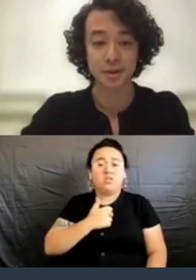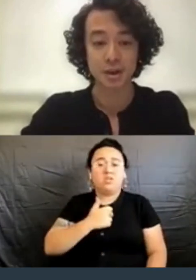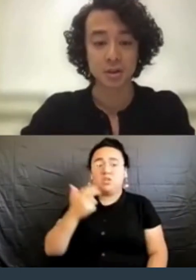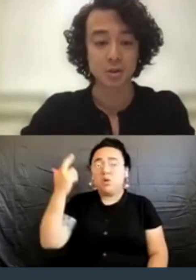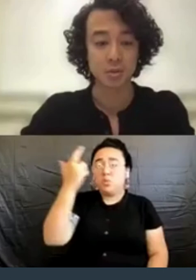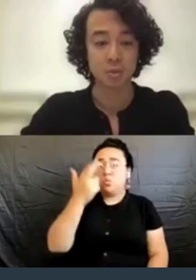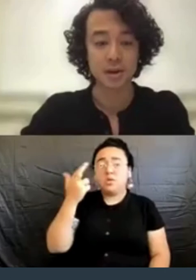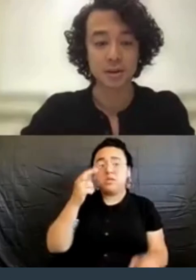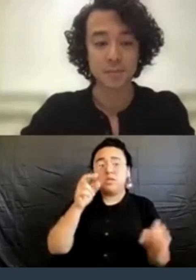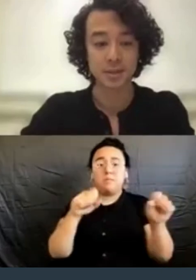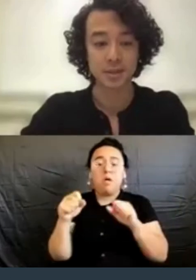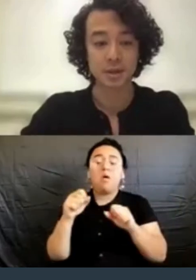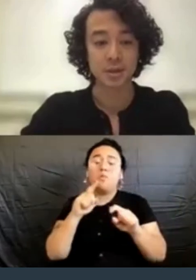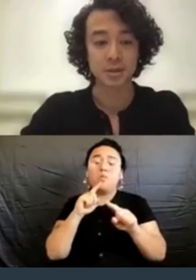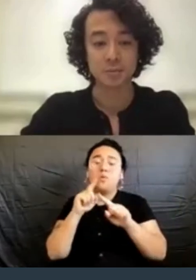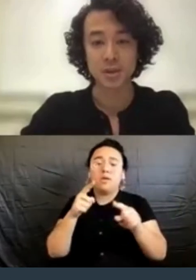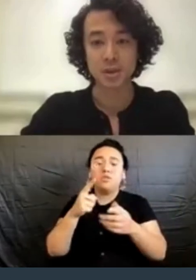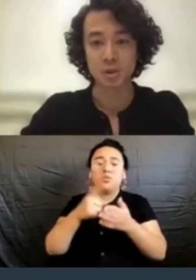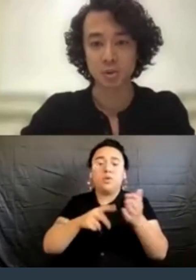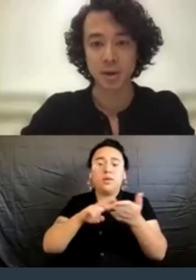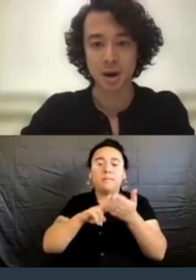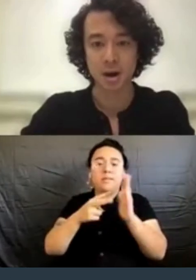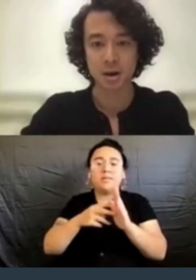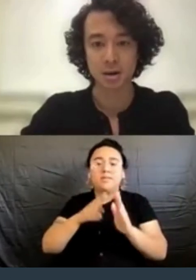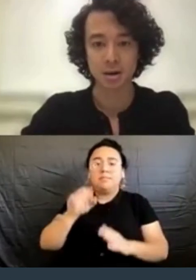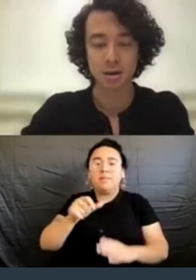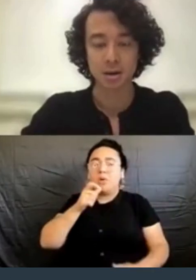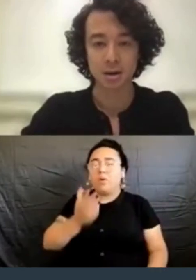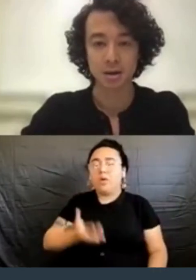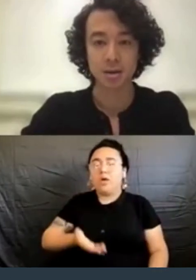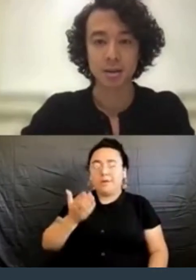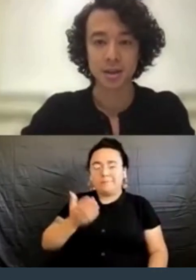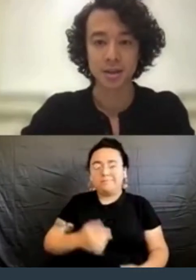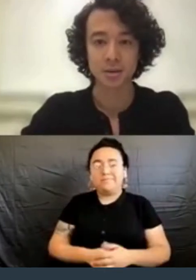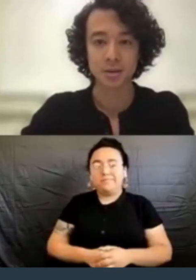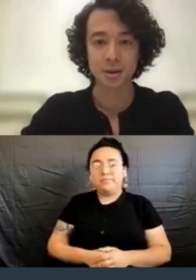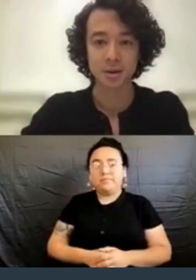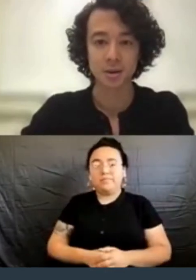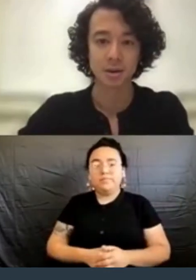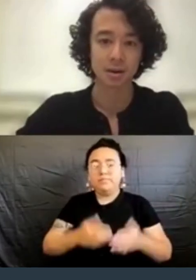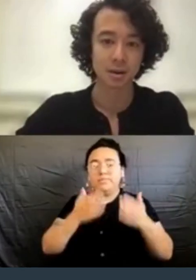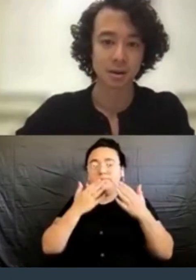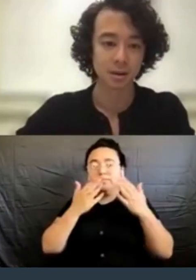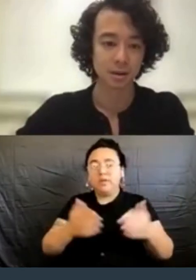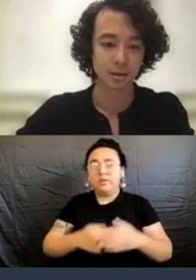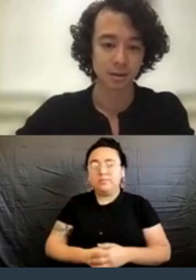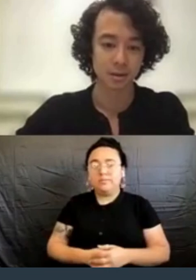reaction to what it means to be who we are. Thank you.